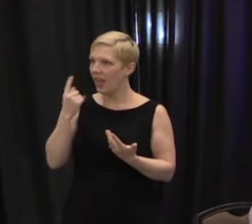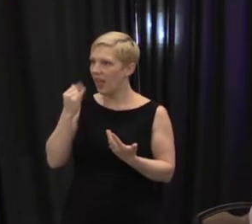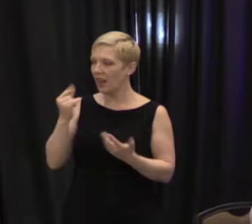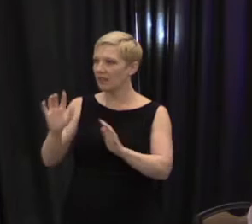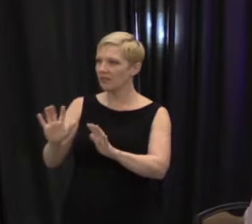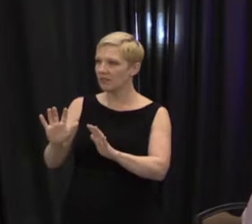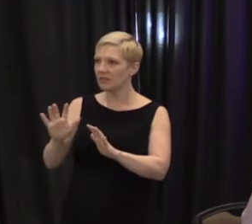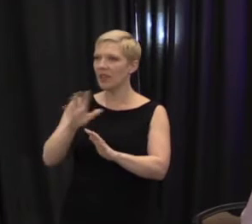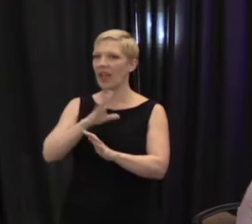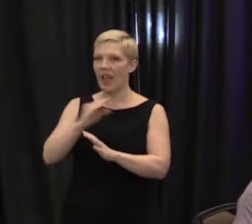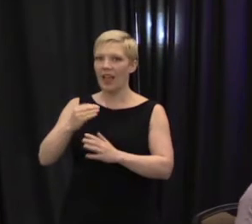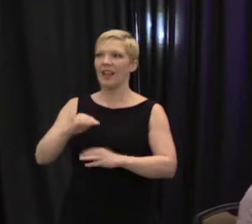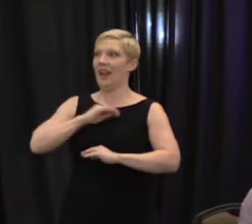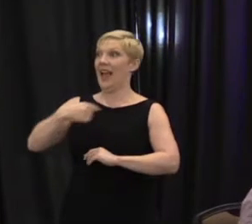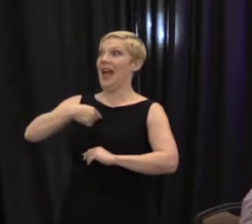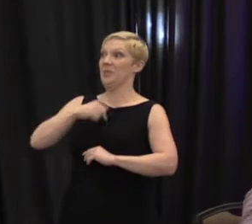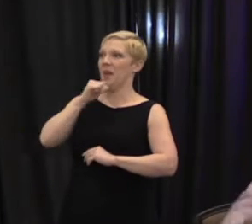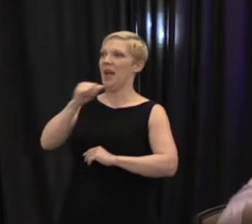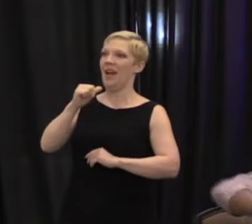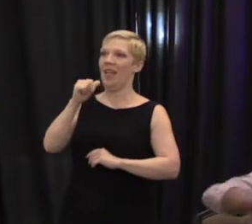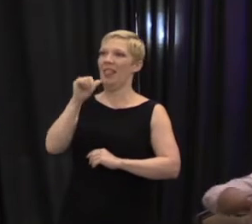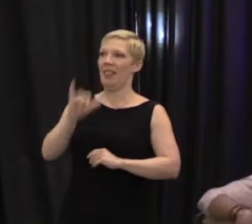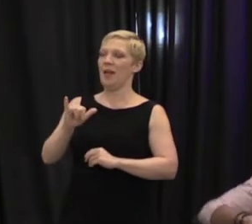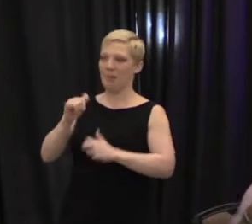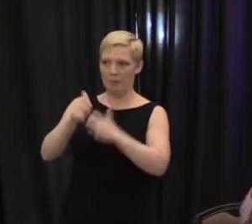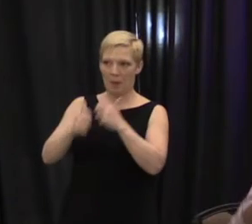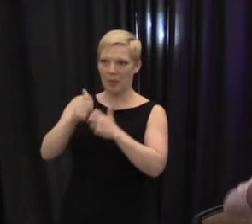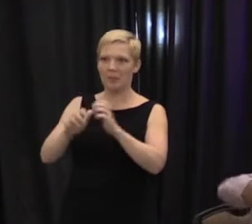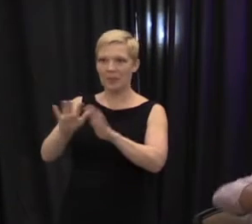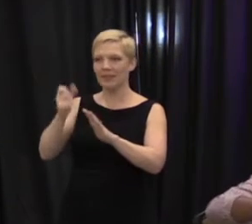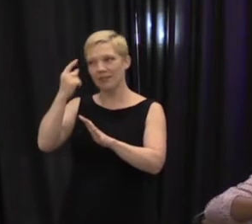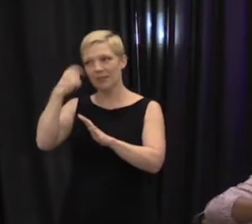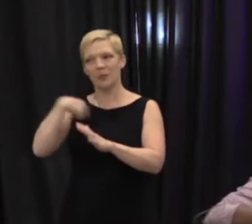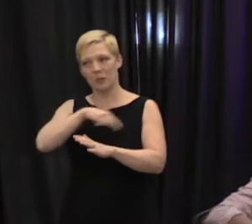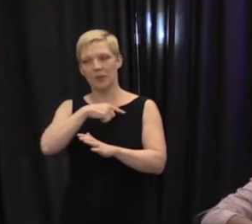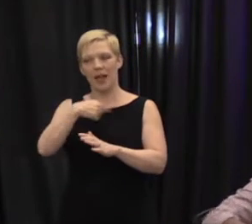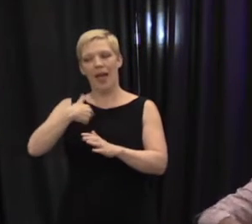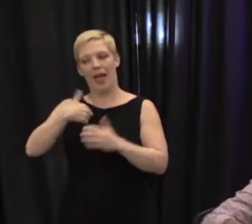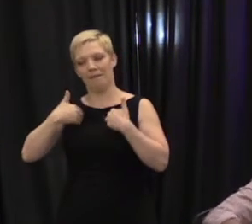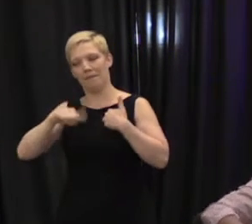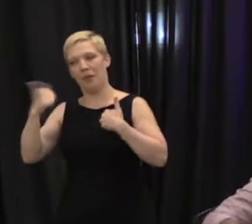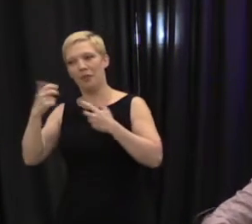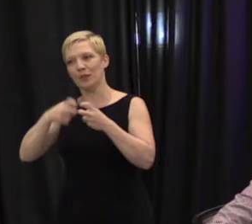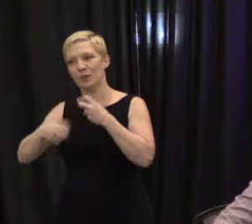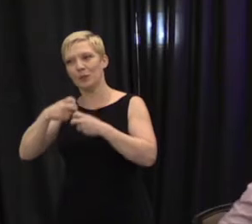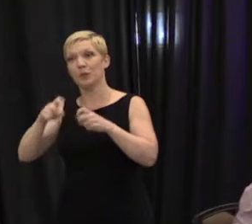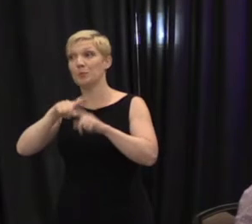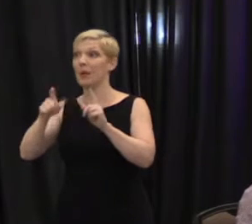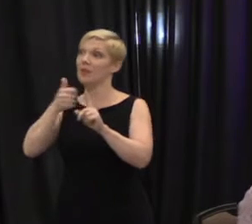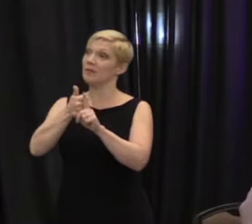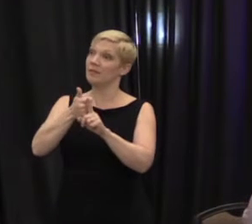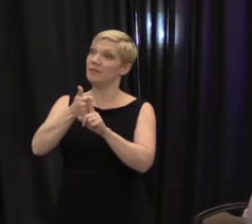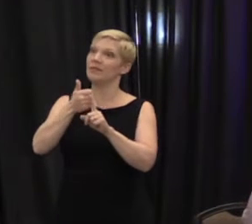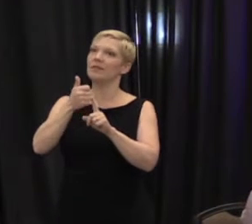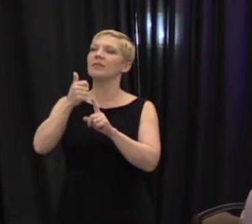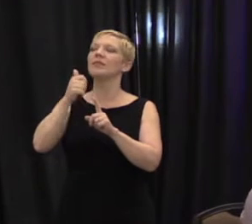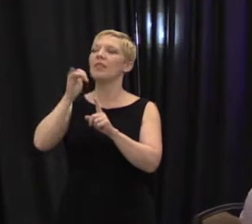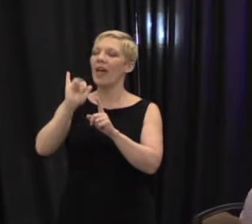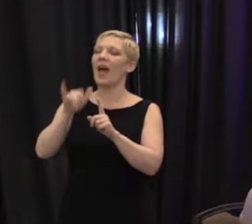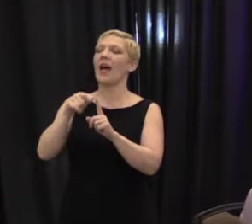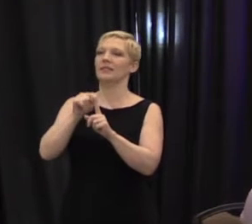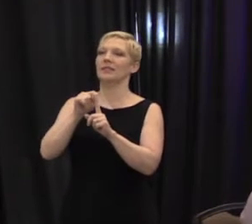rest assured, I am not that problem. That problem. I may have other issues, but that man is not my